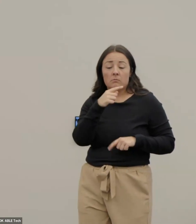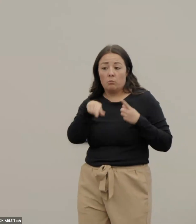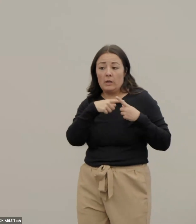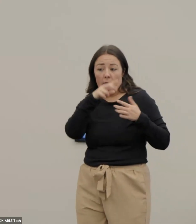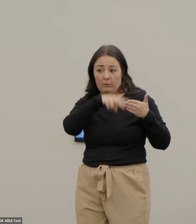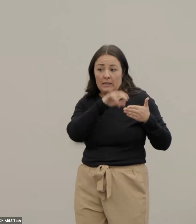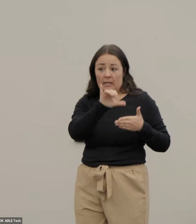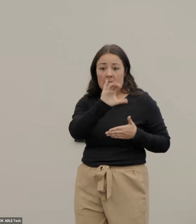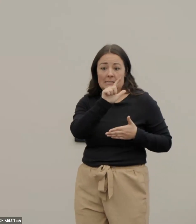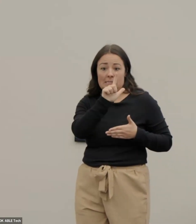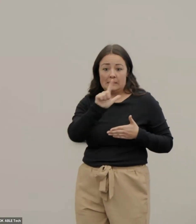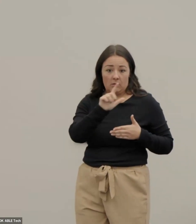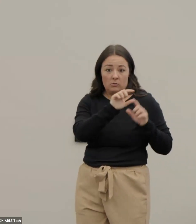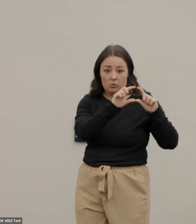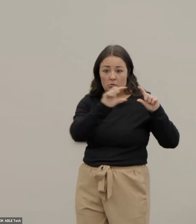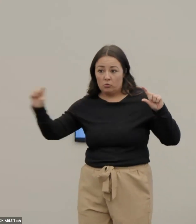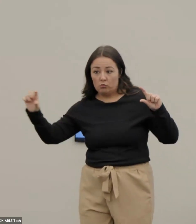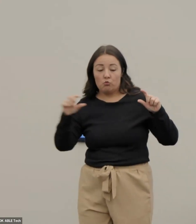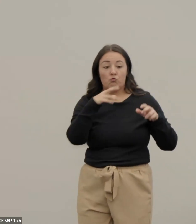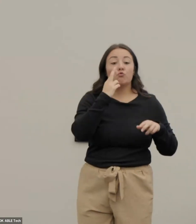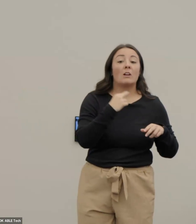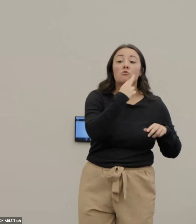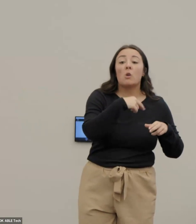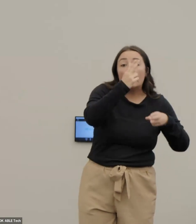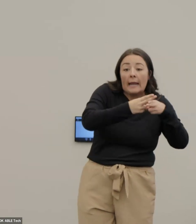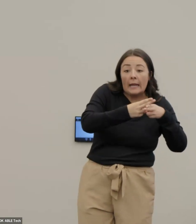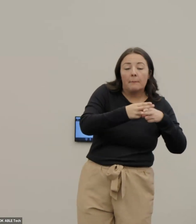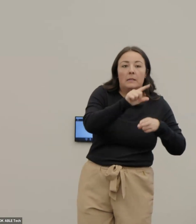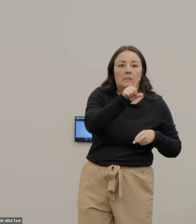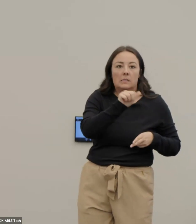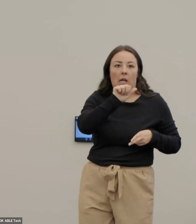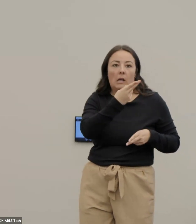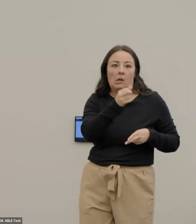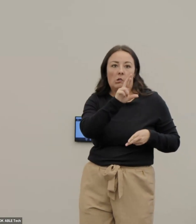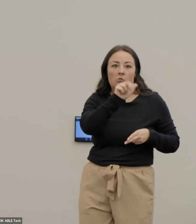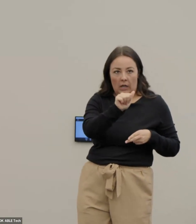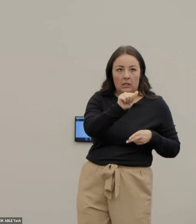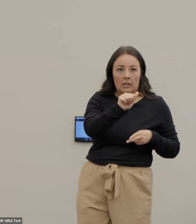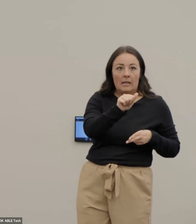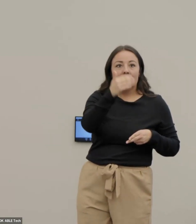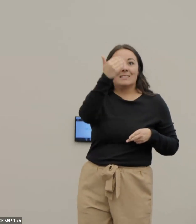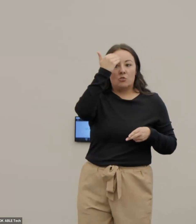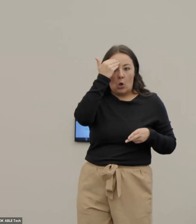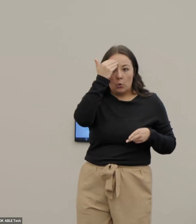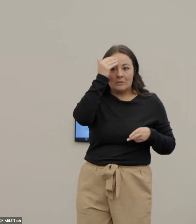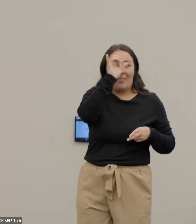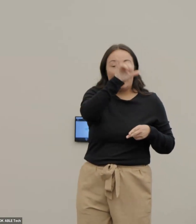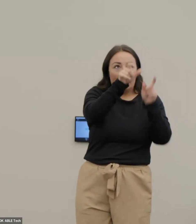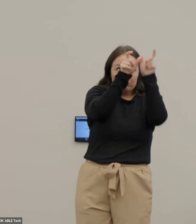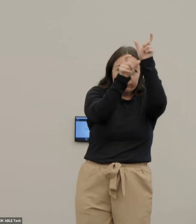say restaurant name, Zahava, because it knows that that's the header for that data